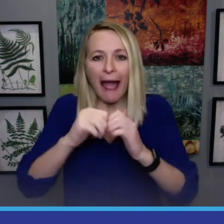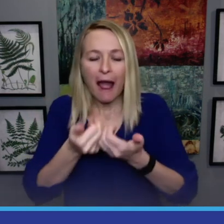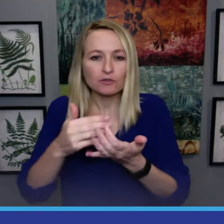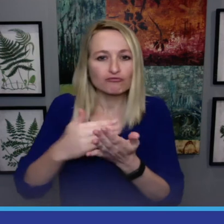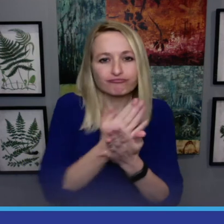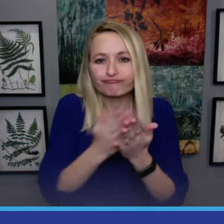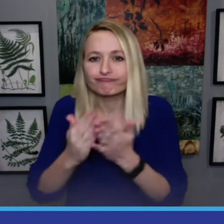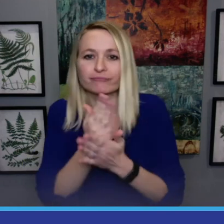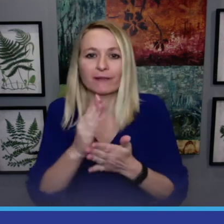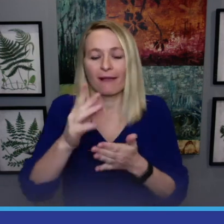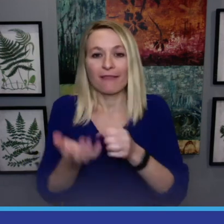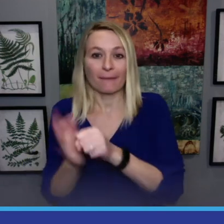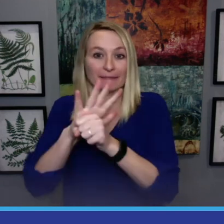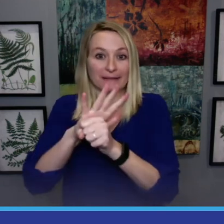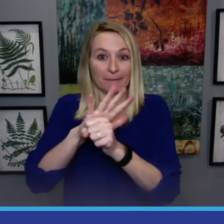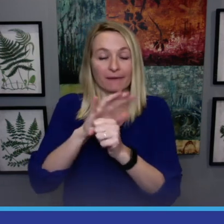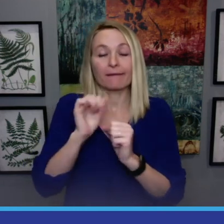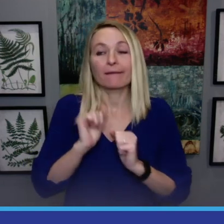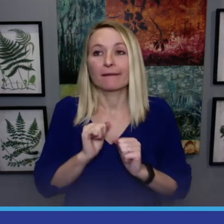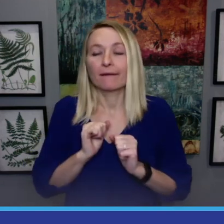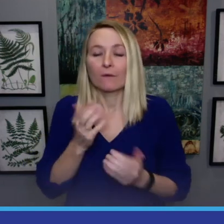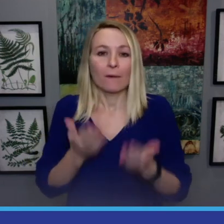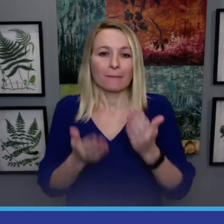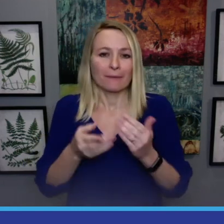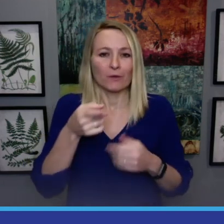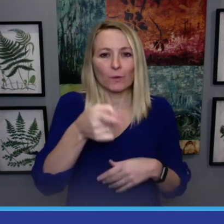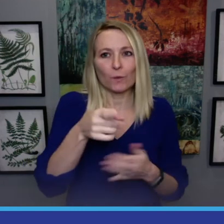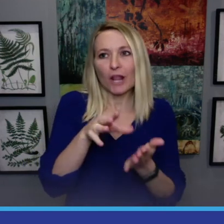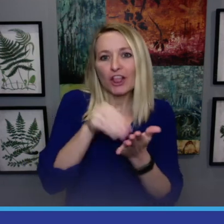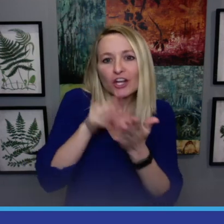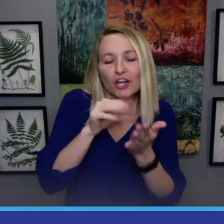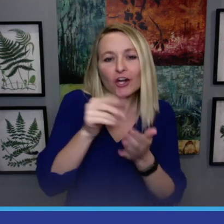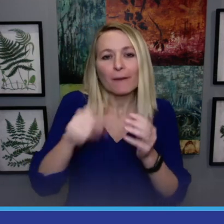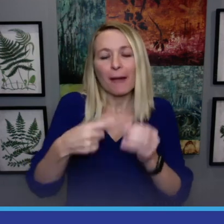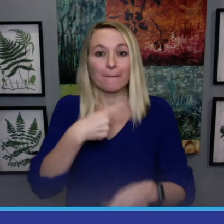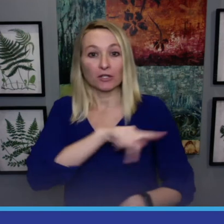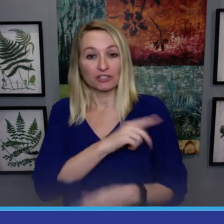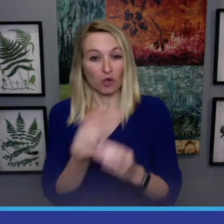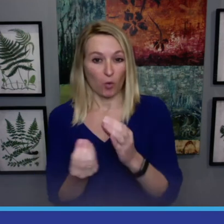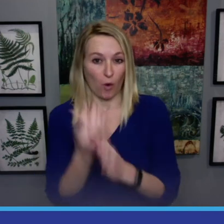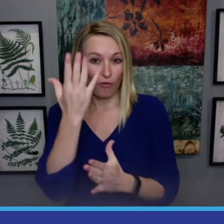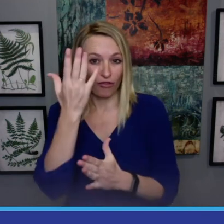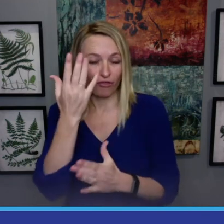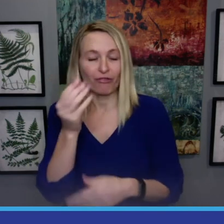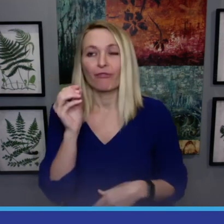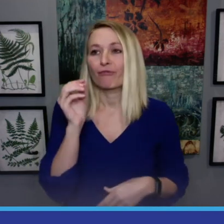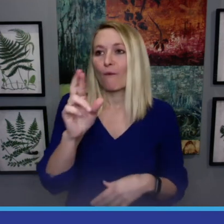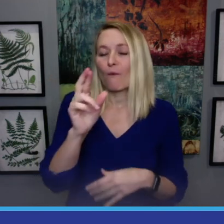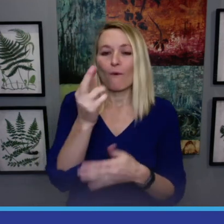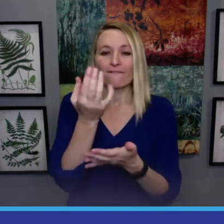You're learning how to navigate the pandemic. Or maybe you are learning about personal growth